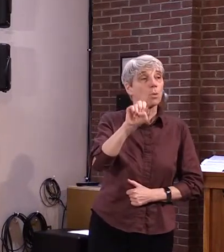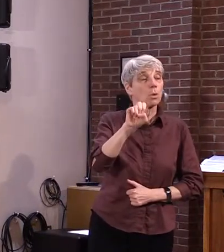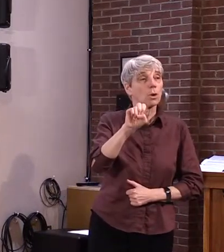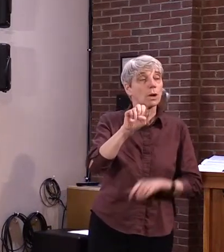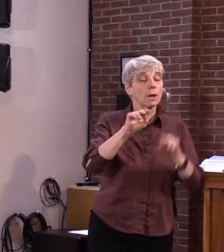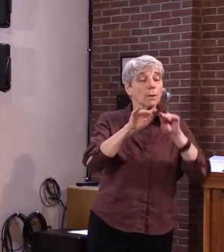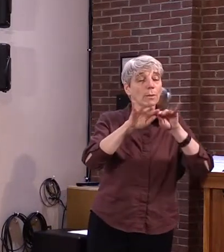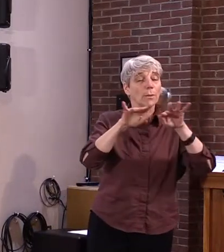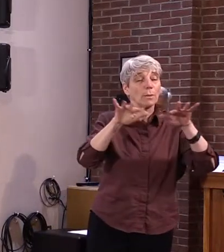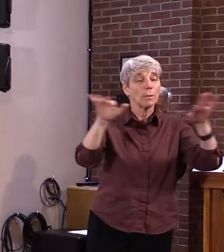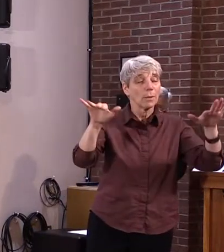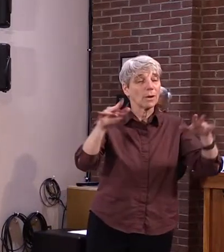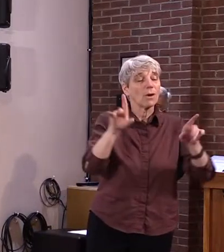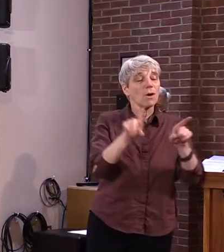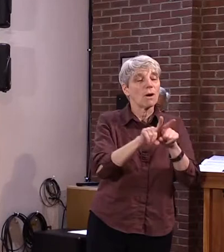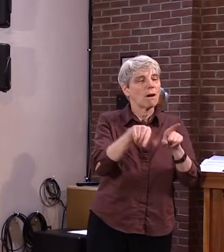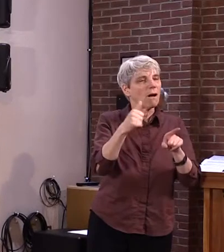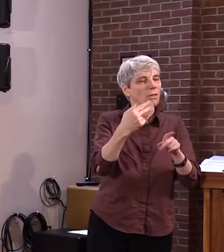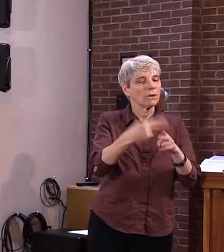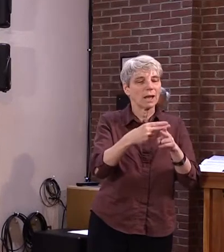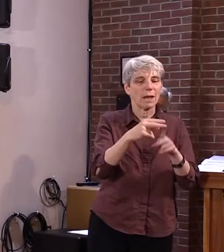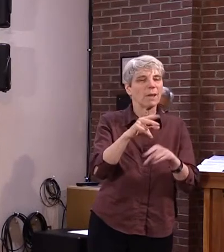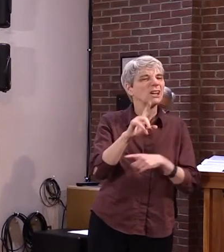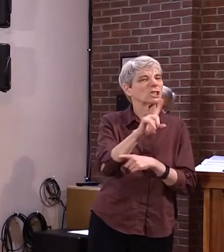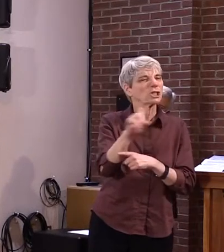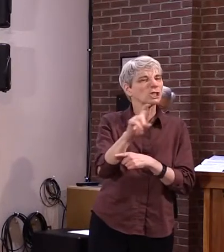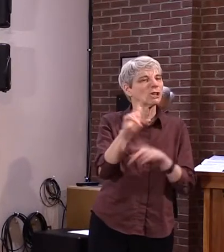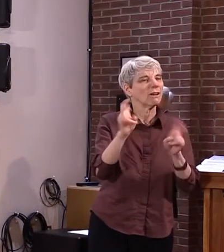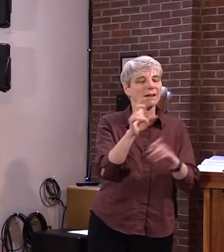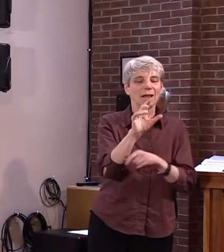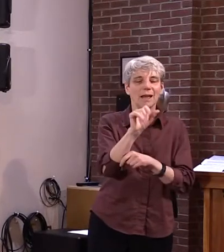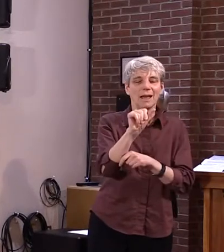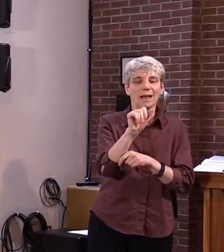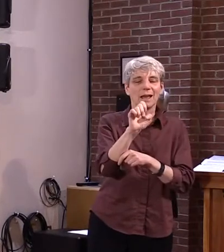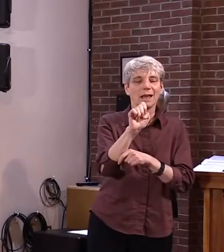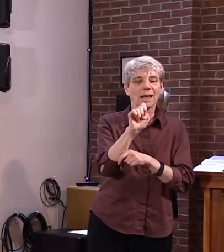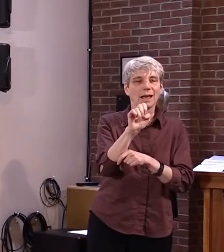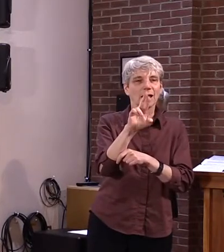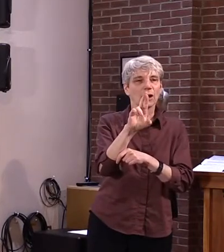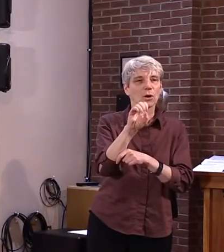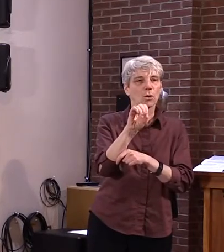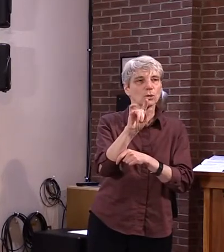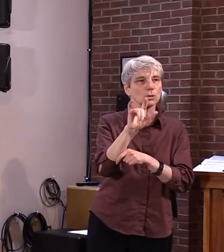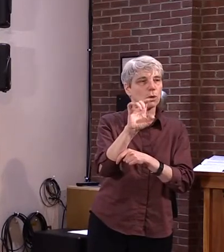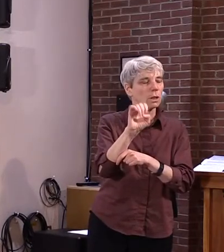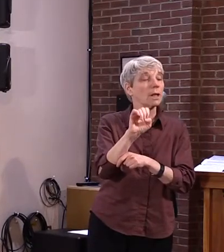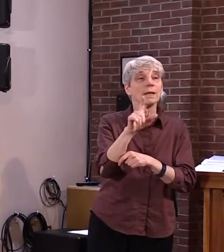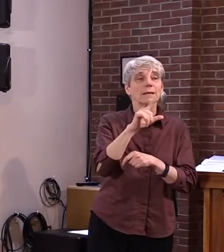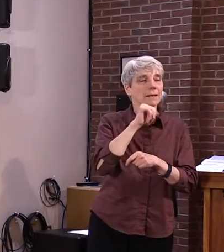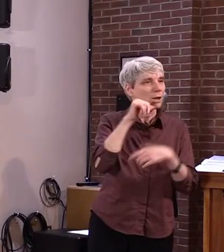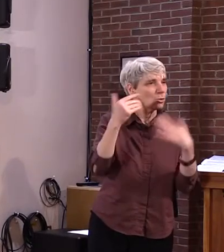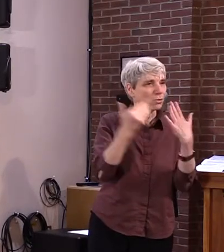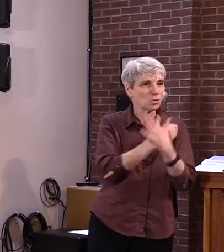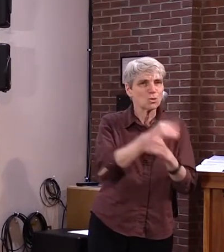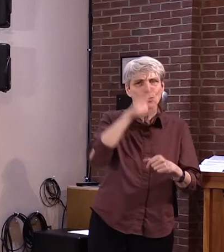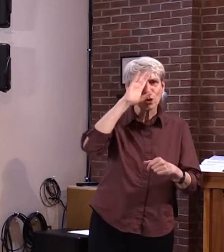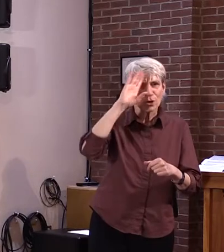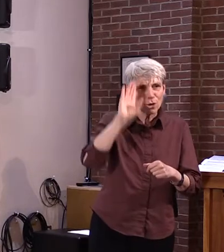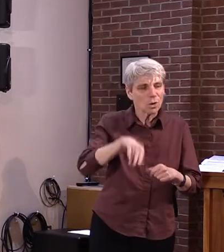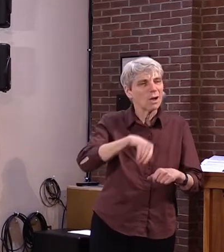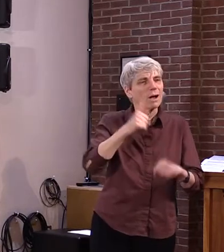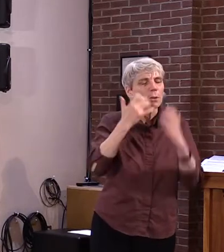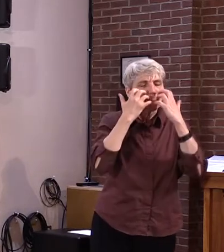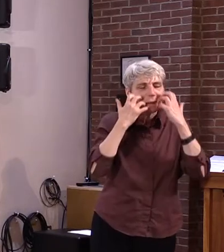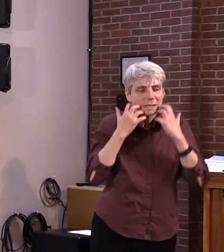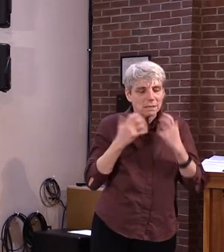aerosolization, is not novel. It's an important way that infections like tuberculosis, measles, and chickenpox